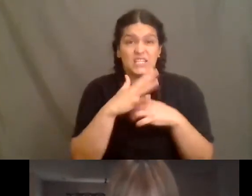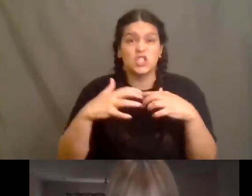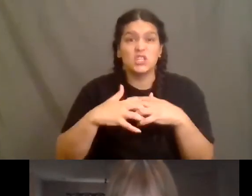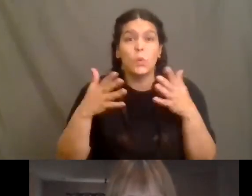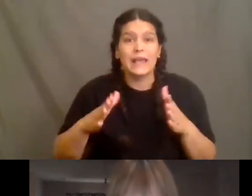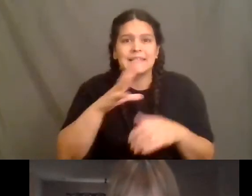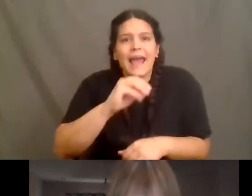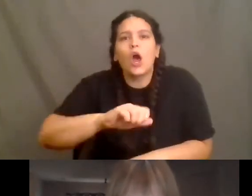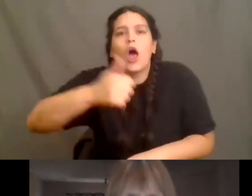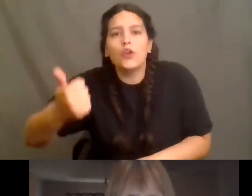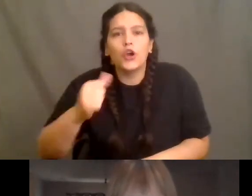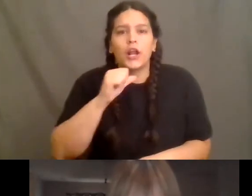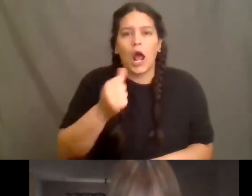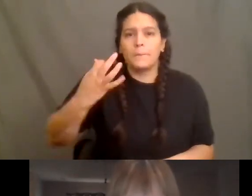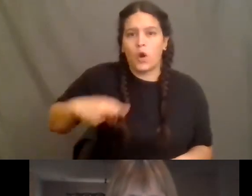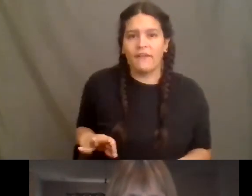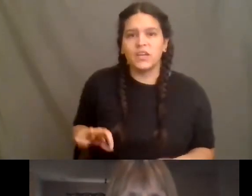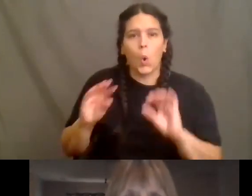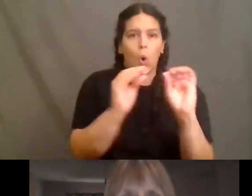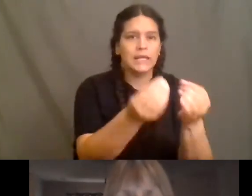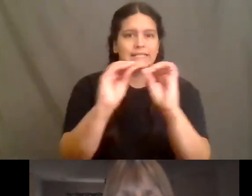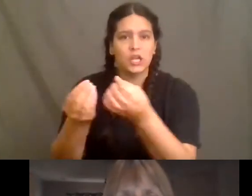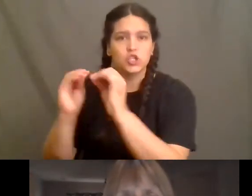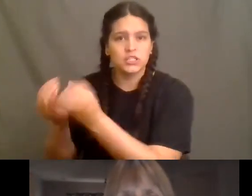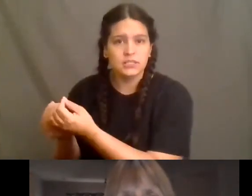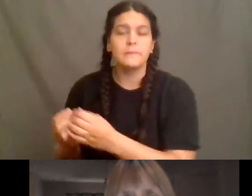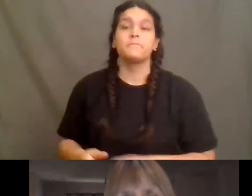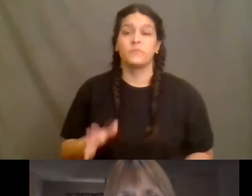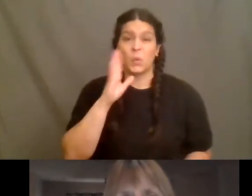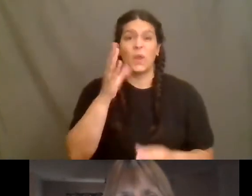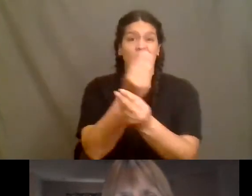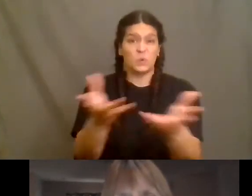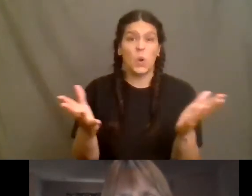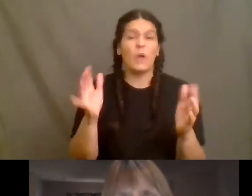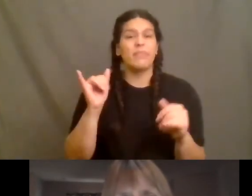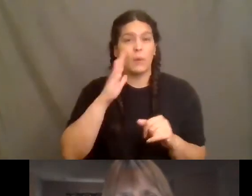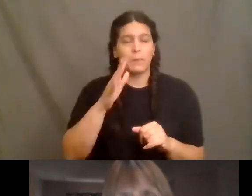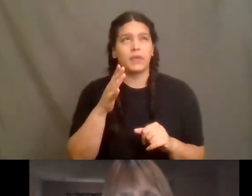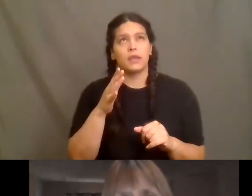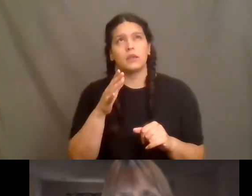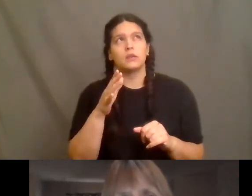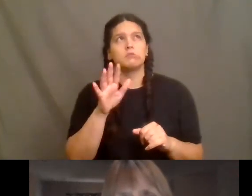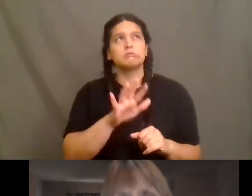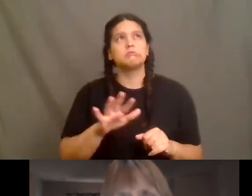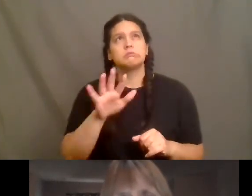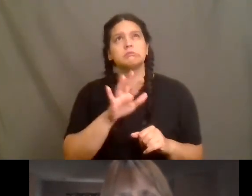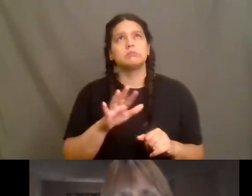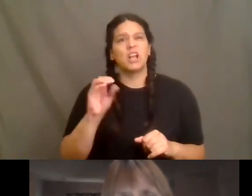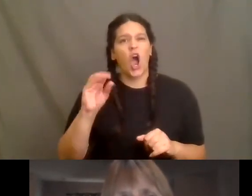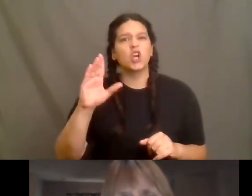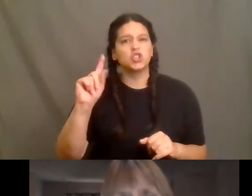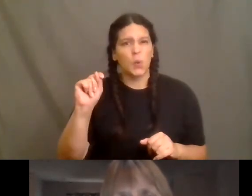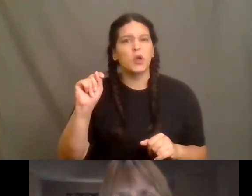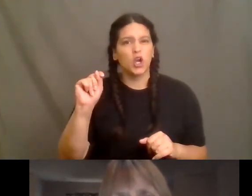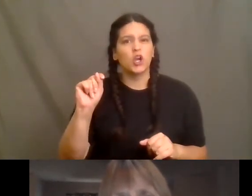know more about that and what's going on there. So that'll be heading towards us going out in October